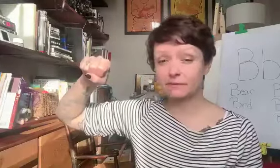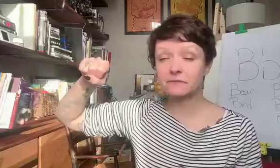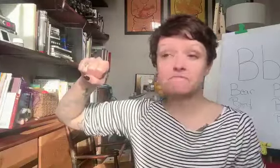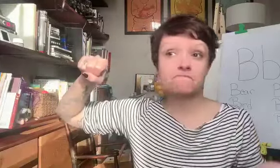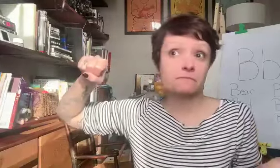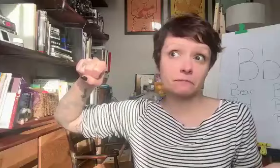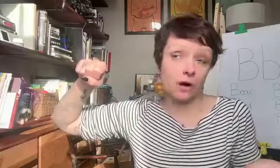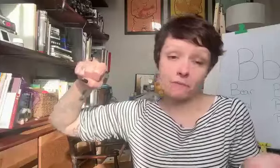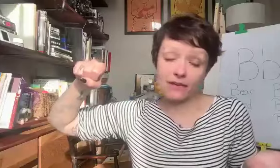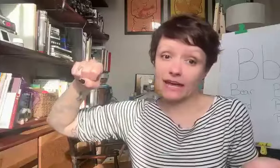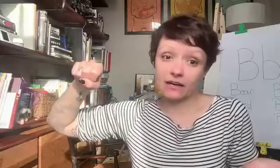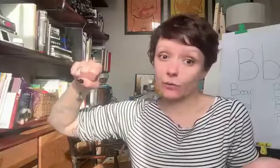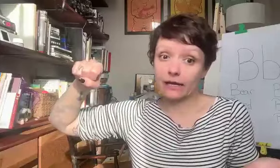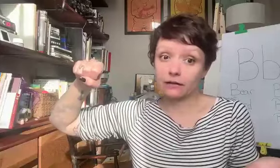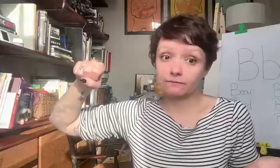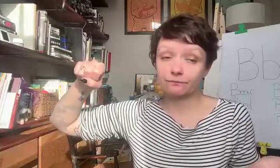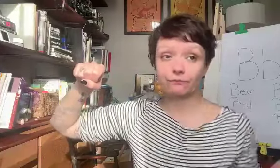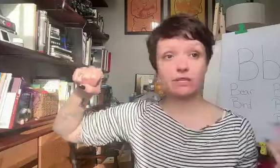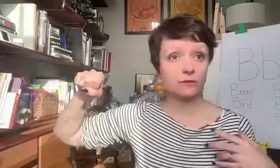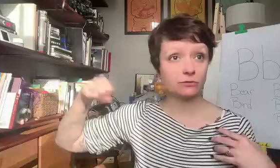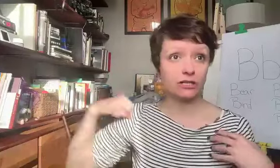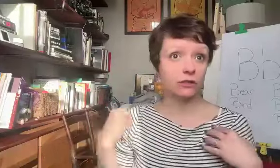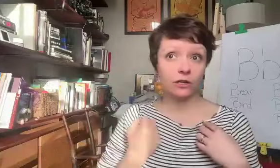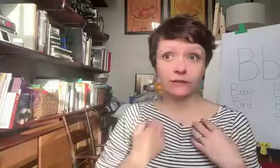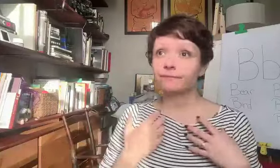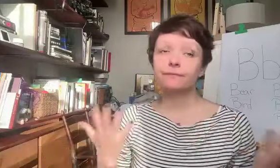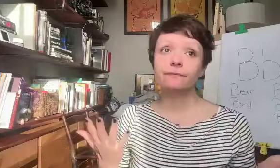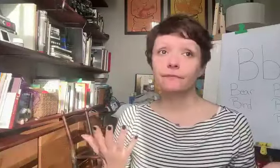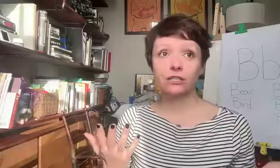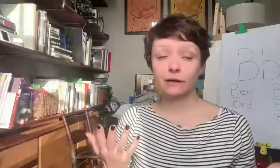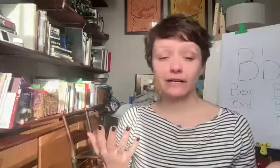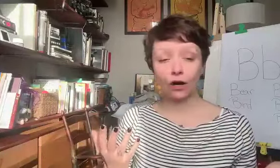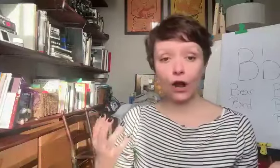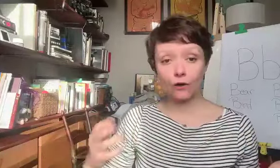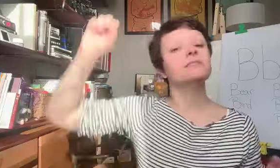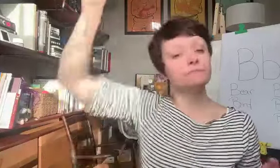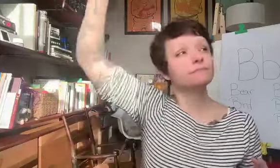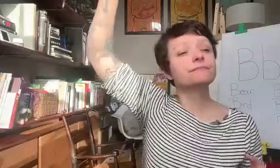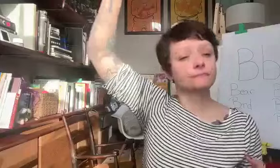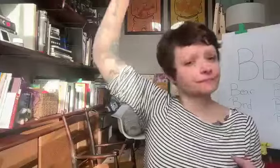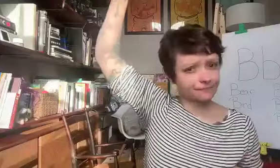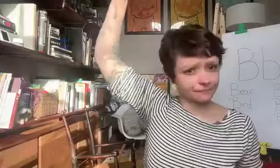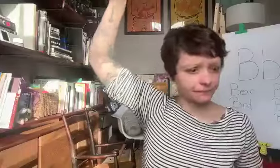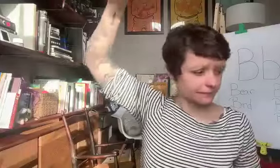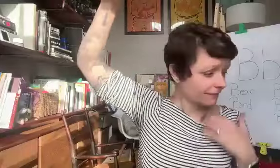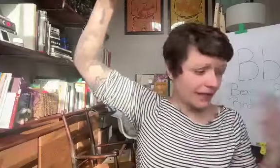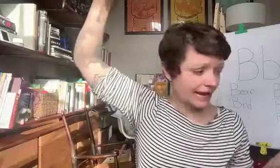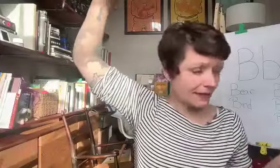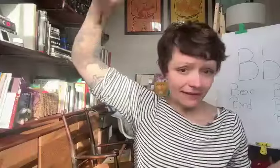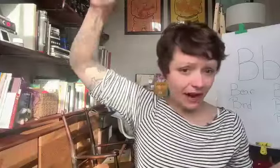times, but by the end of the week, Miss Rachel, Miss Rachel, do we need our coats? And I can be having a